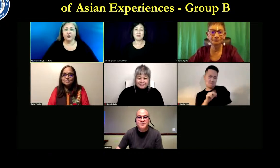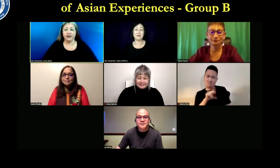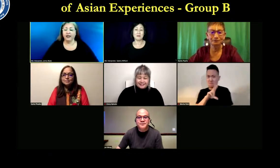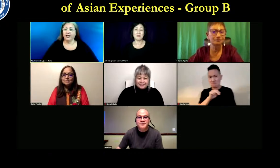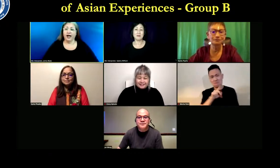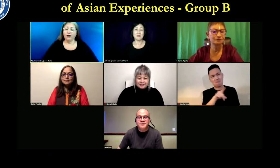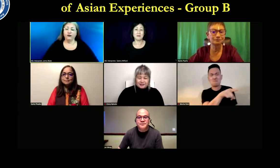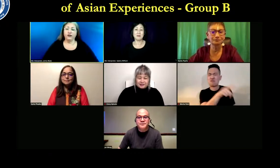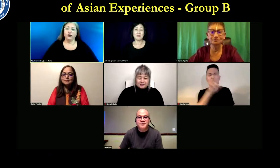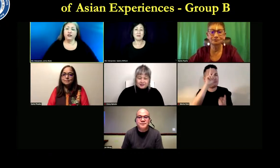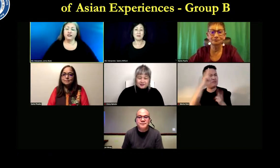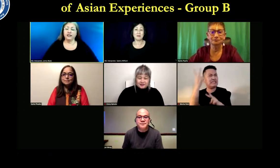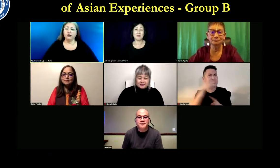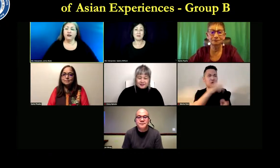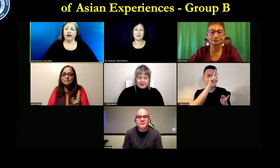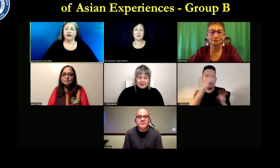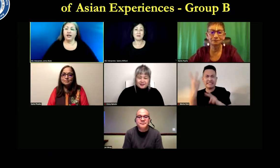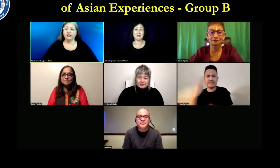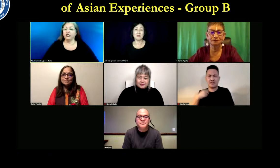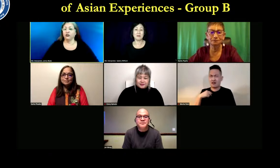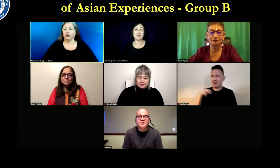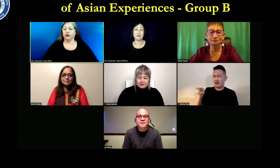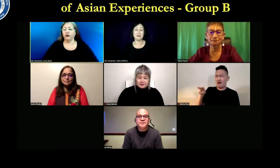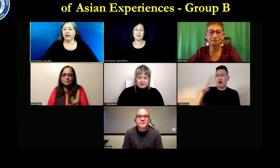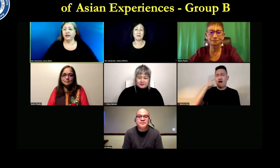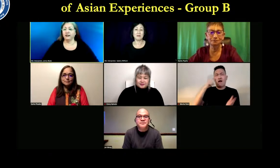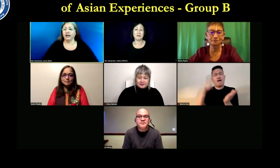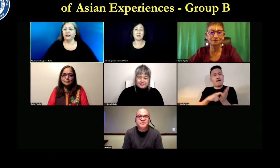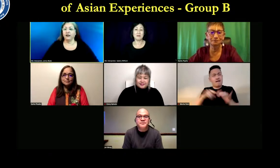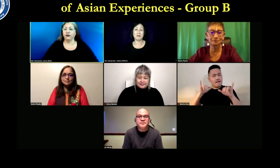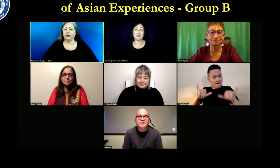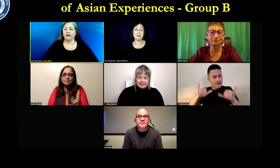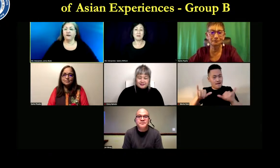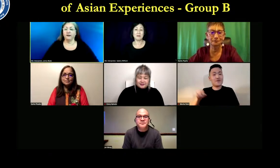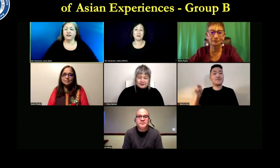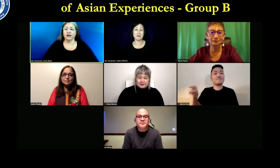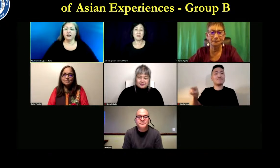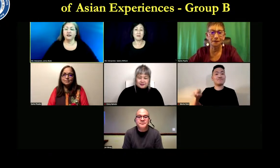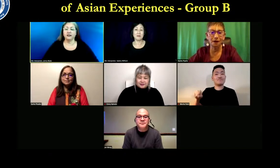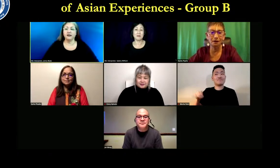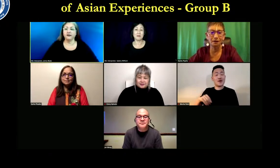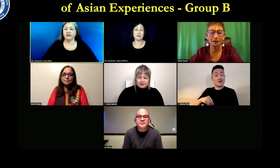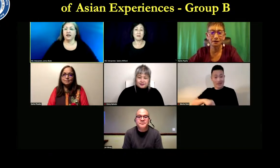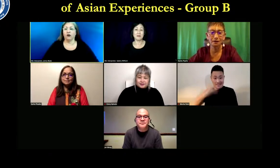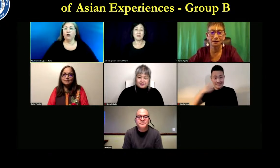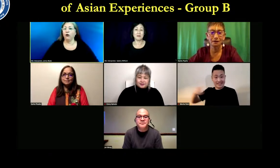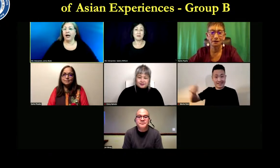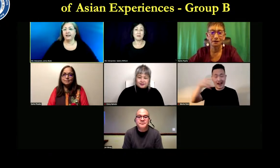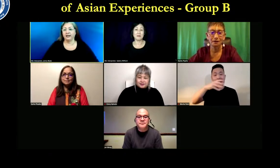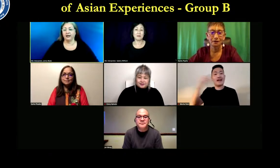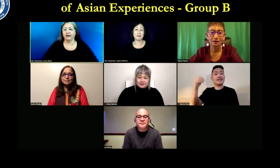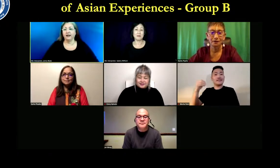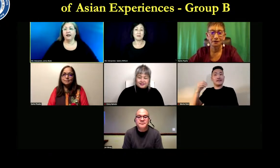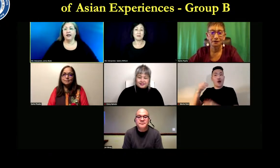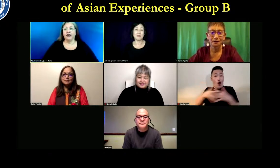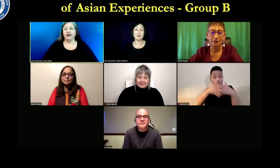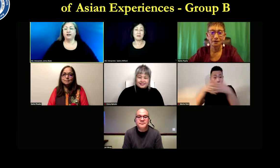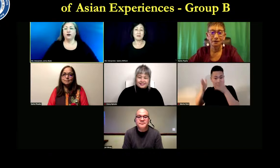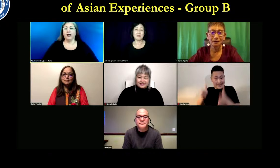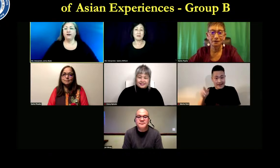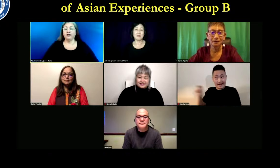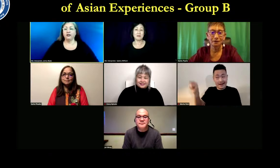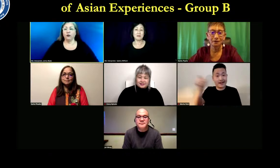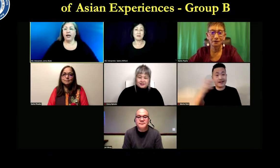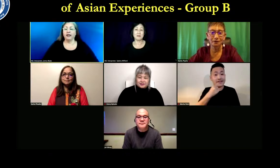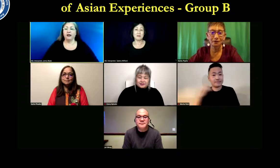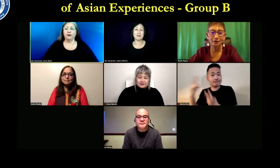as angry. I don't think you can single out Asians or Koreans. I think you have misconceived this whole idea. And